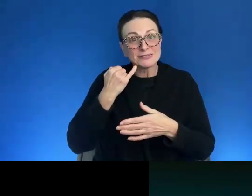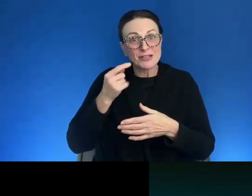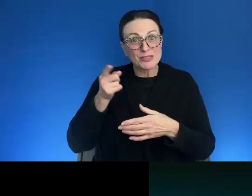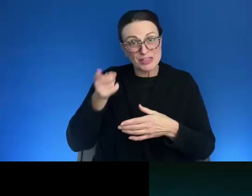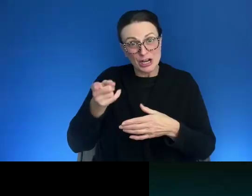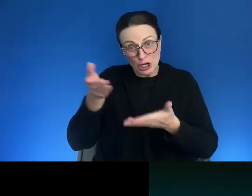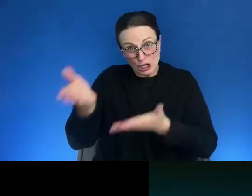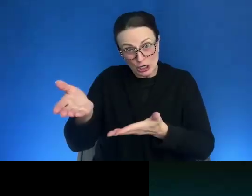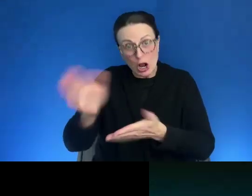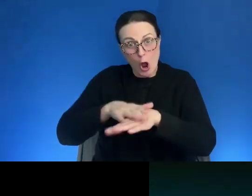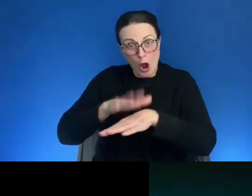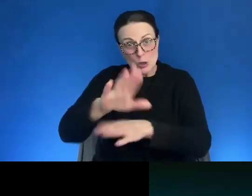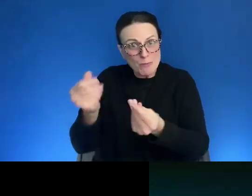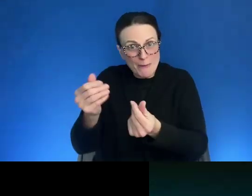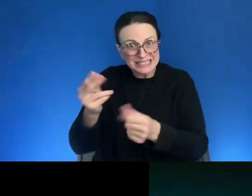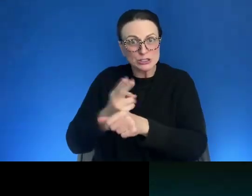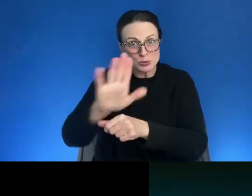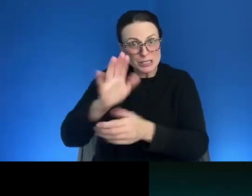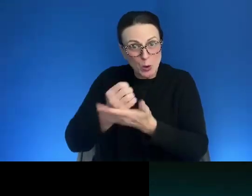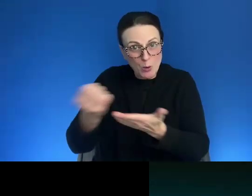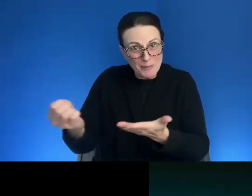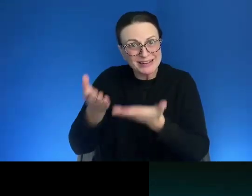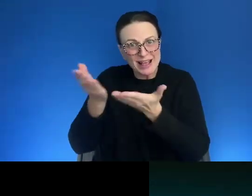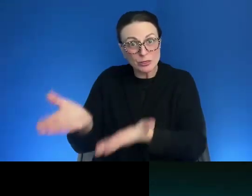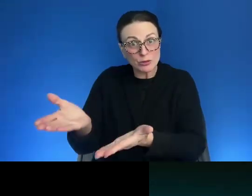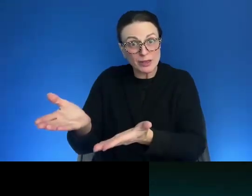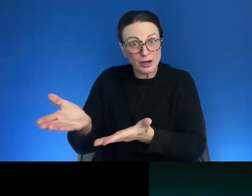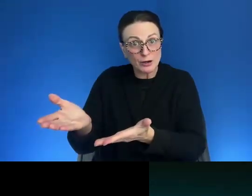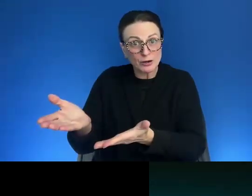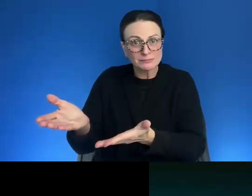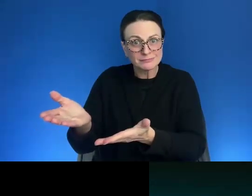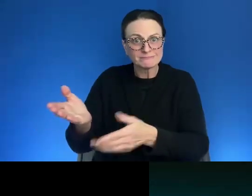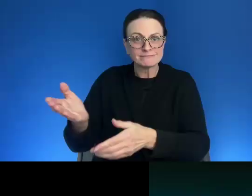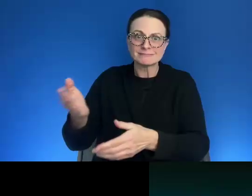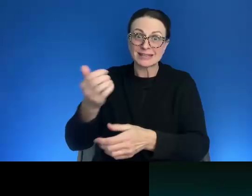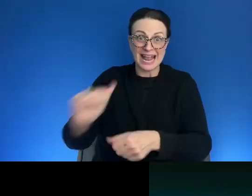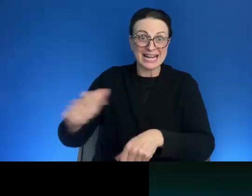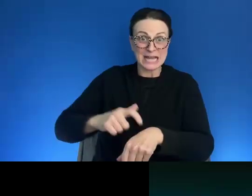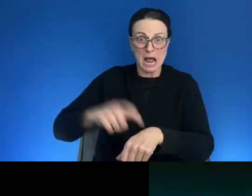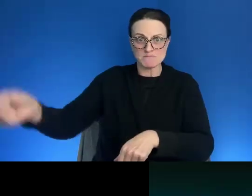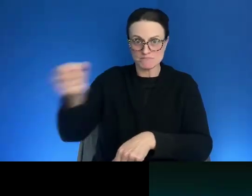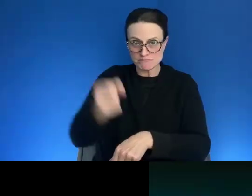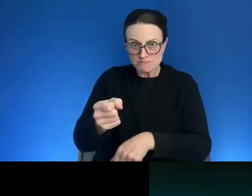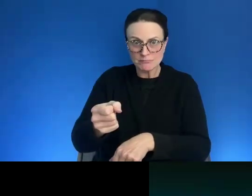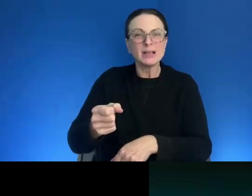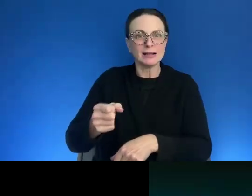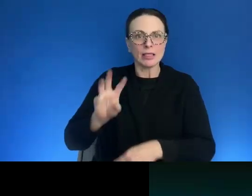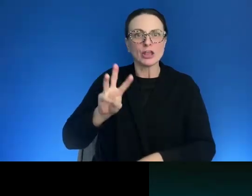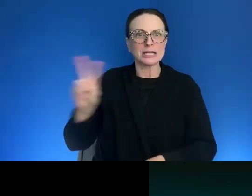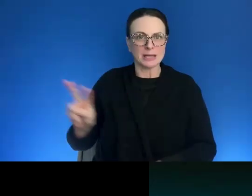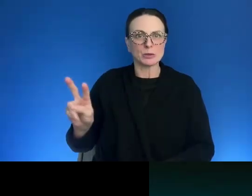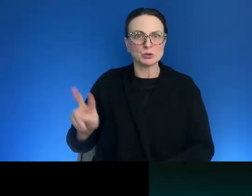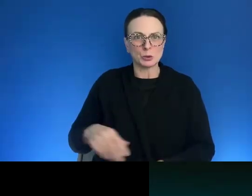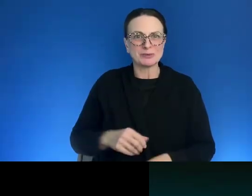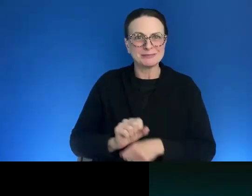your premises using your equipment and they're there in a time that you want them to be, then they're a W-2